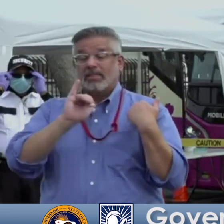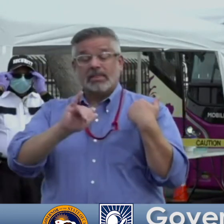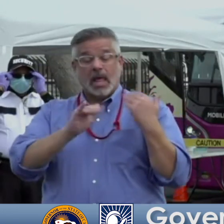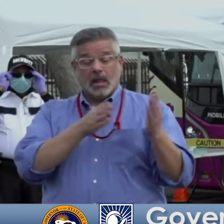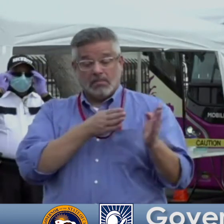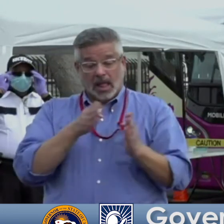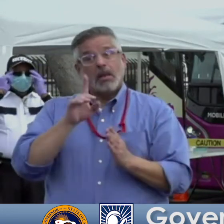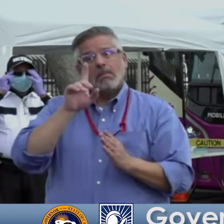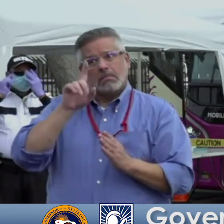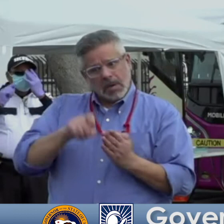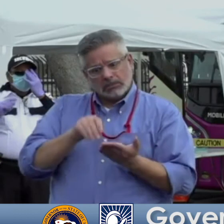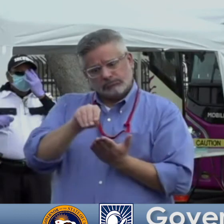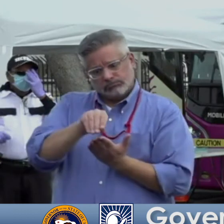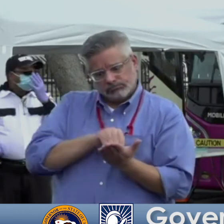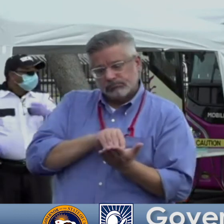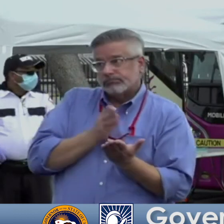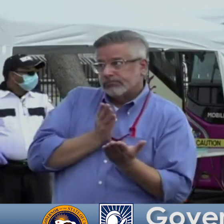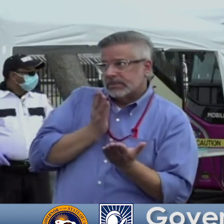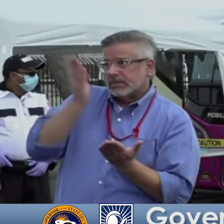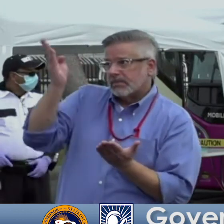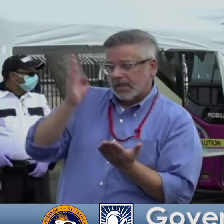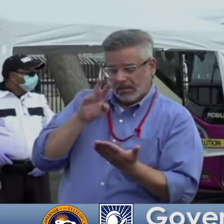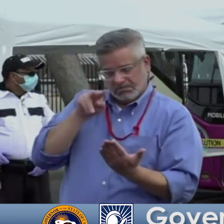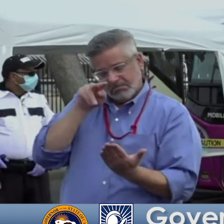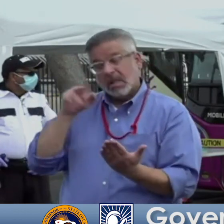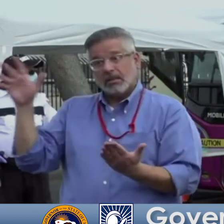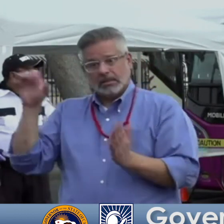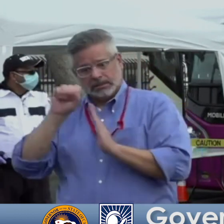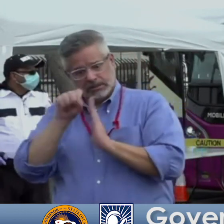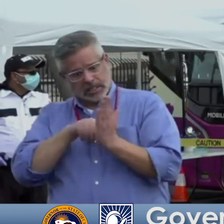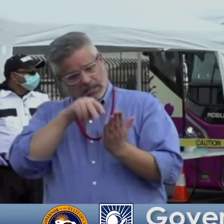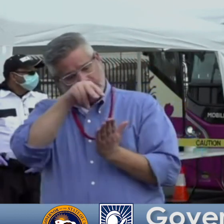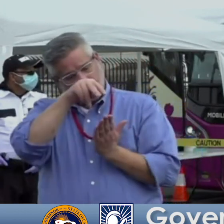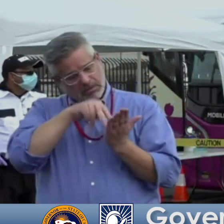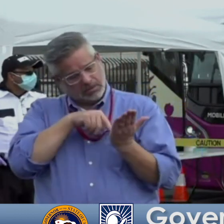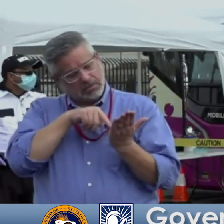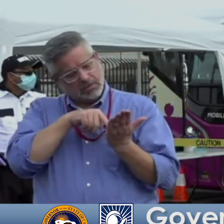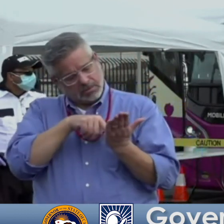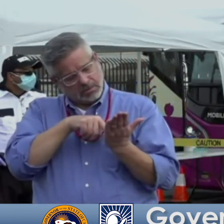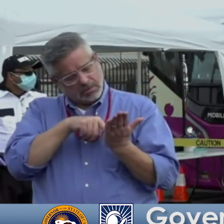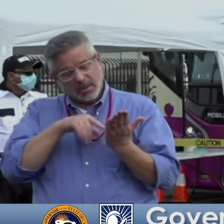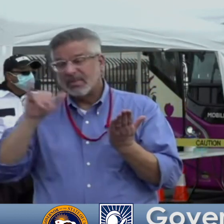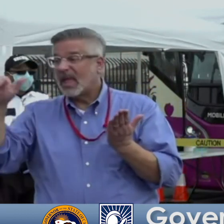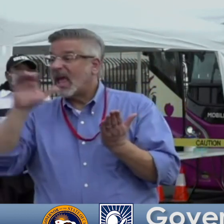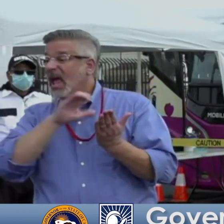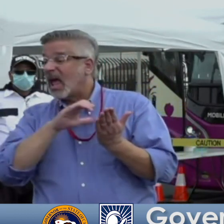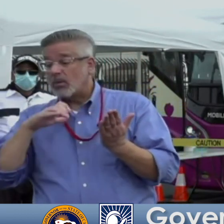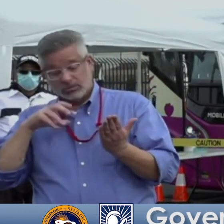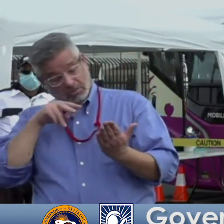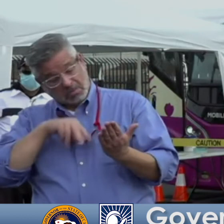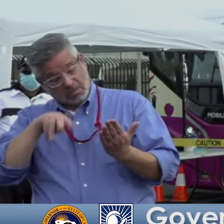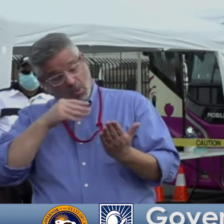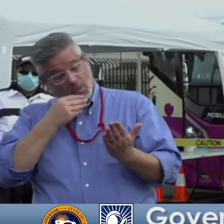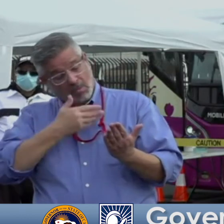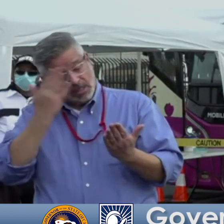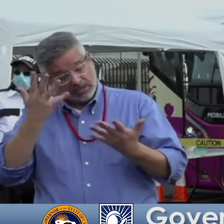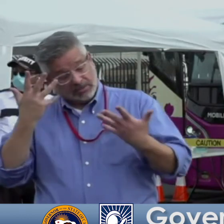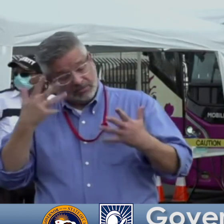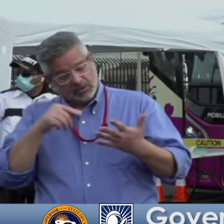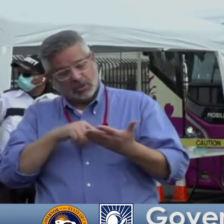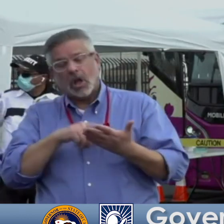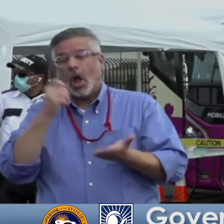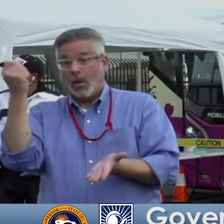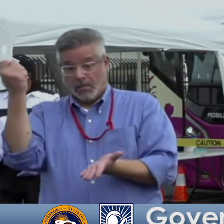of California and go through a vetting through our interagency council to end homelessness and approved.